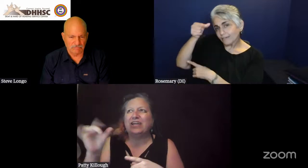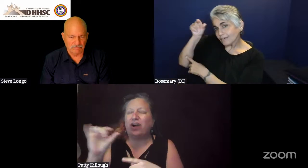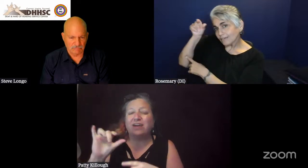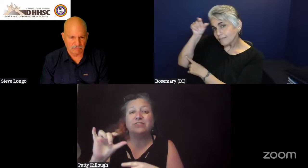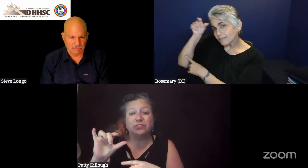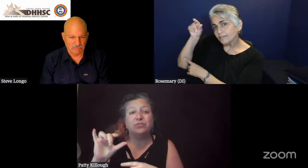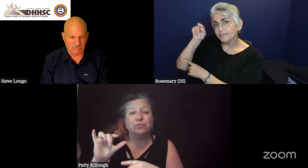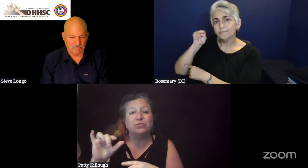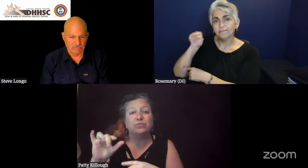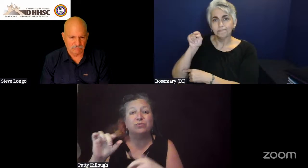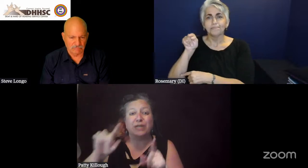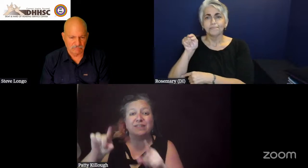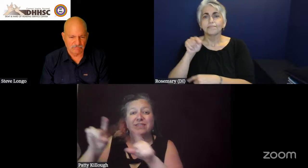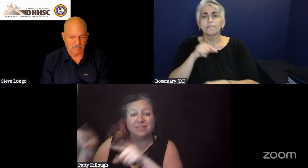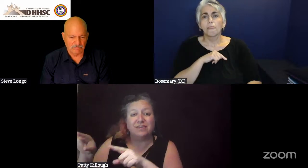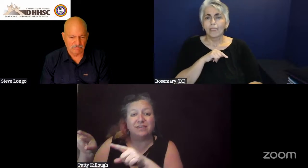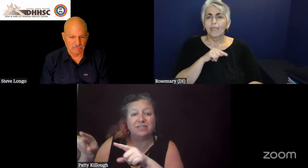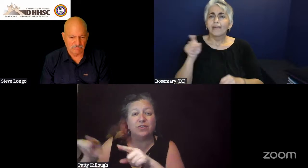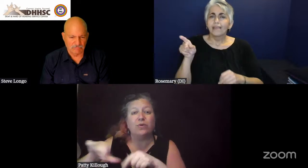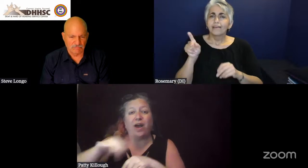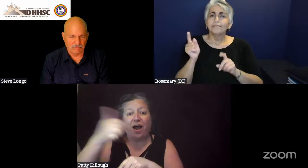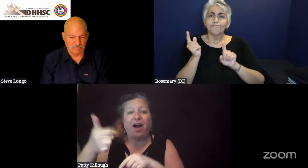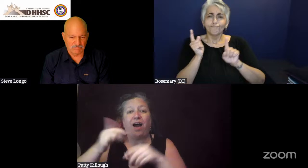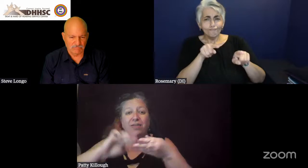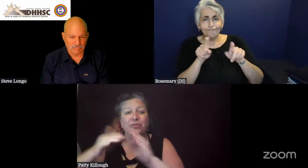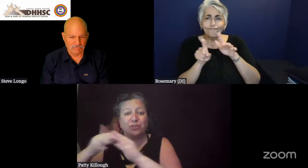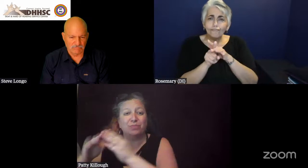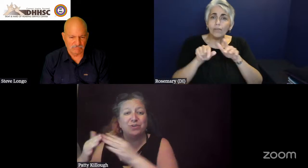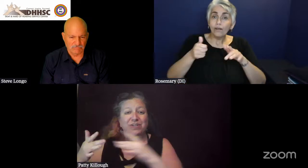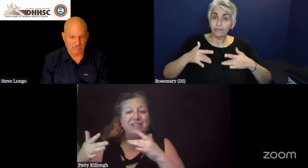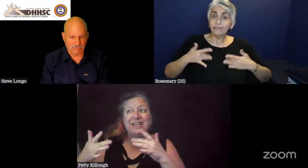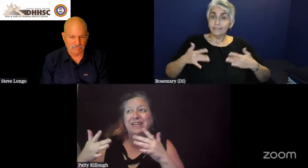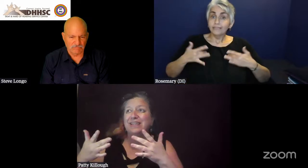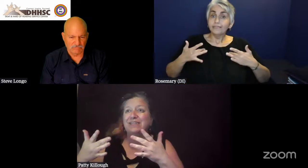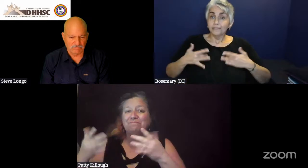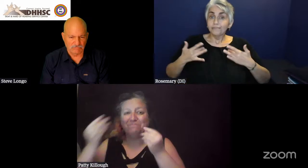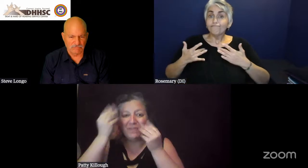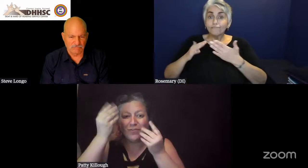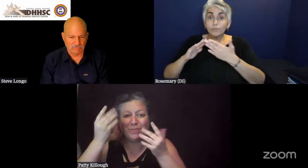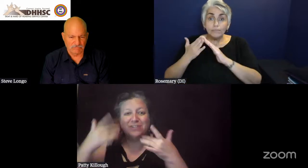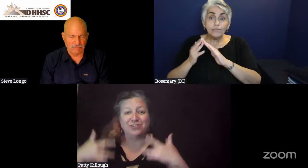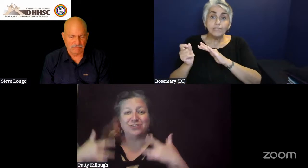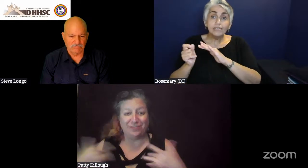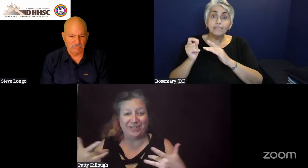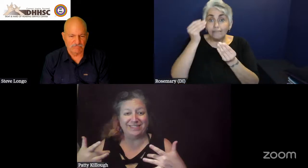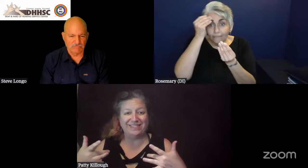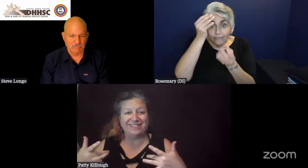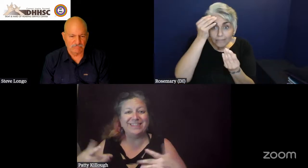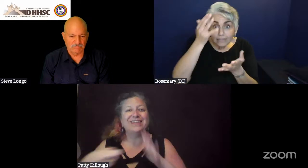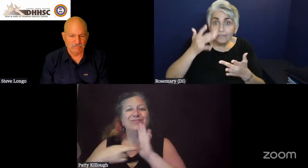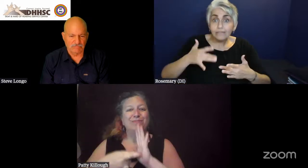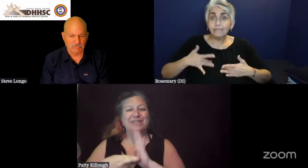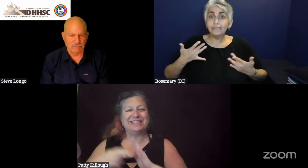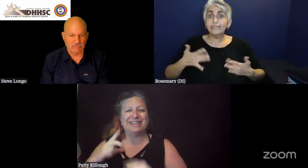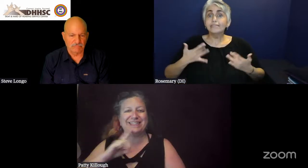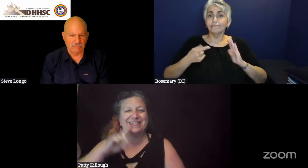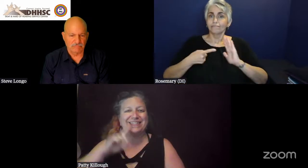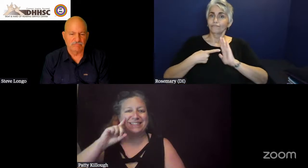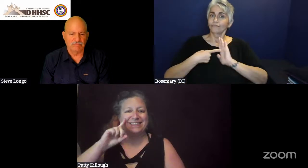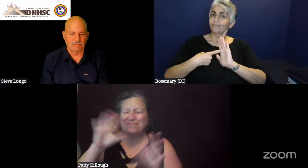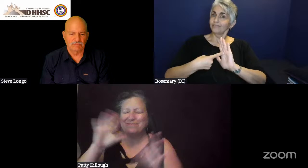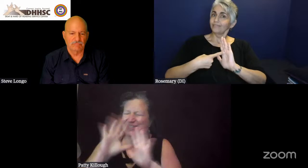saw Gabriel. He has a name sign. It's a G going off of his forehead. But at any rate, it